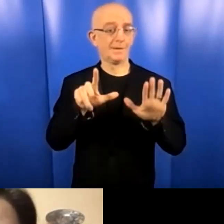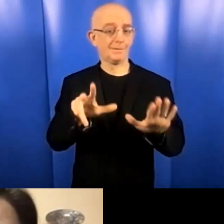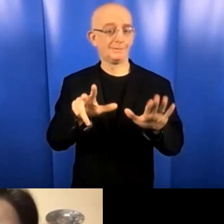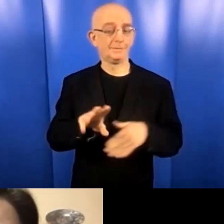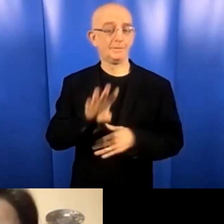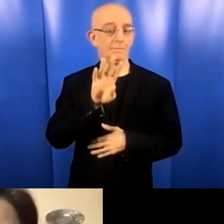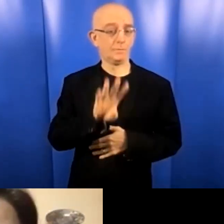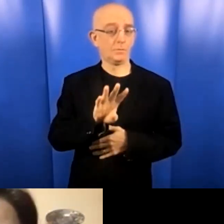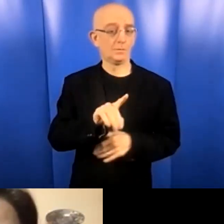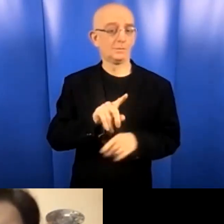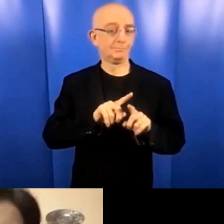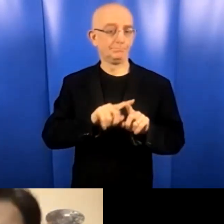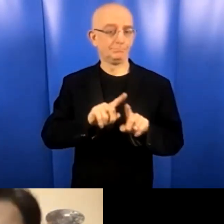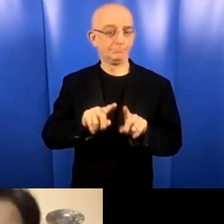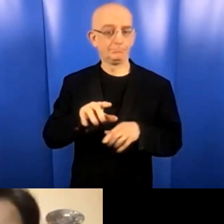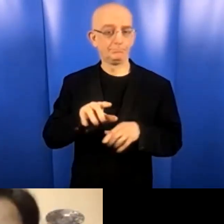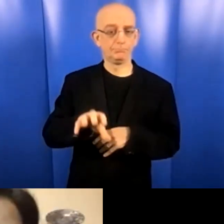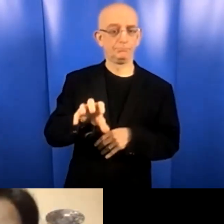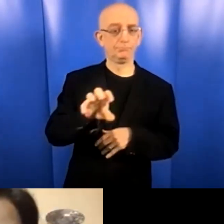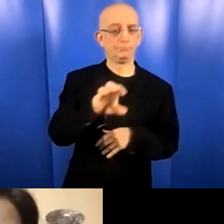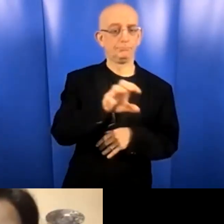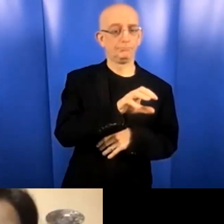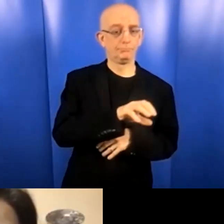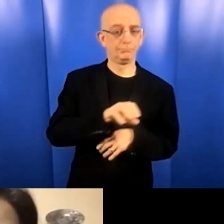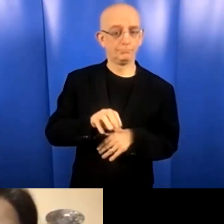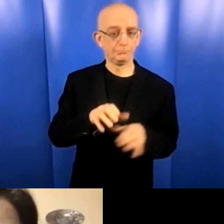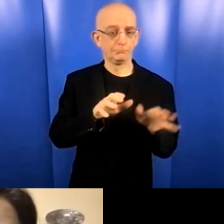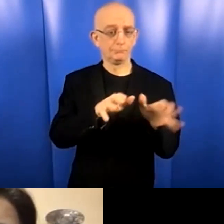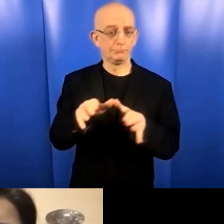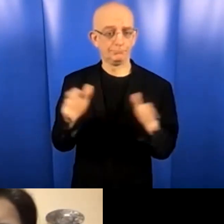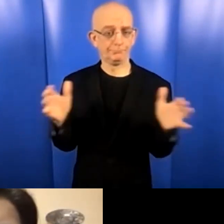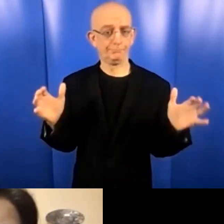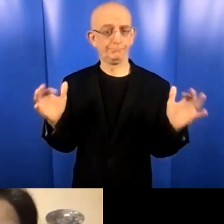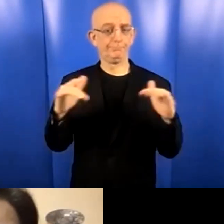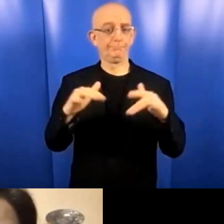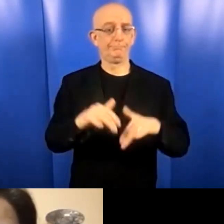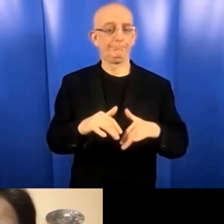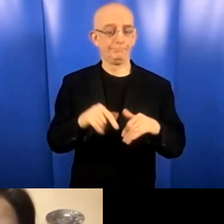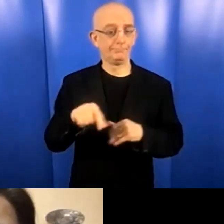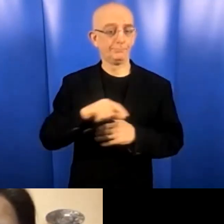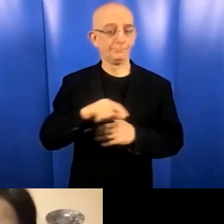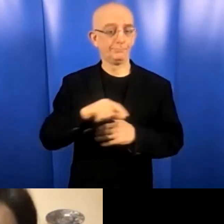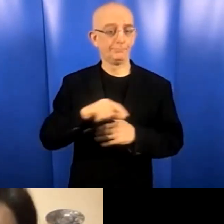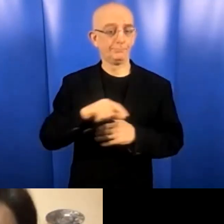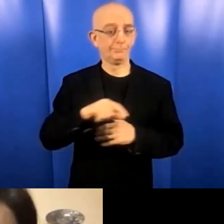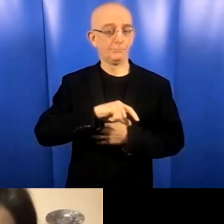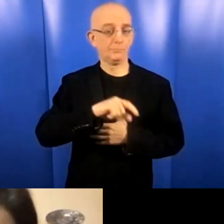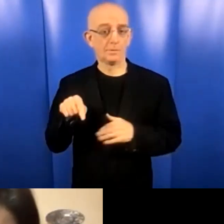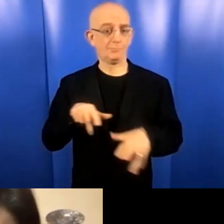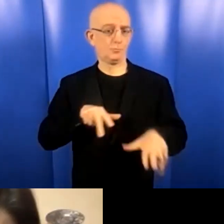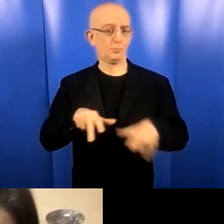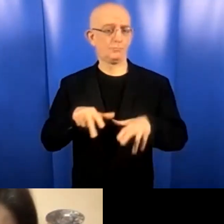as an organization of women with disabilities, we have worked very closely with them, with the